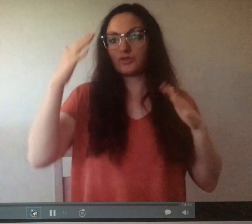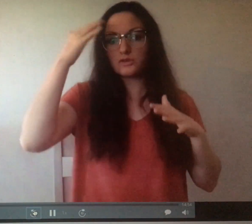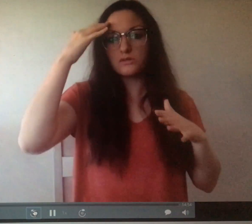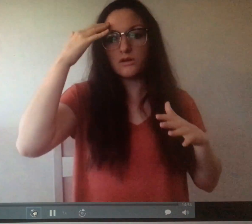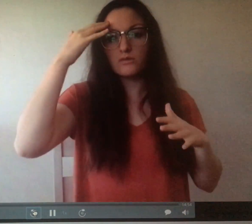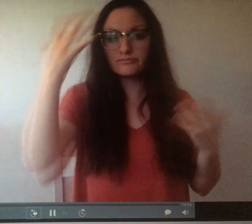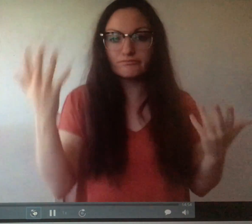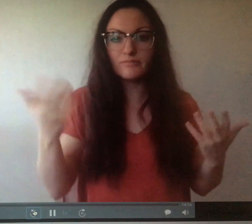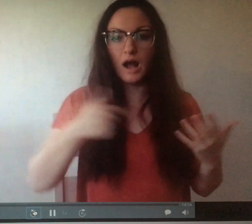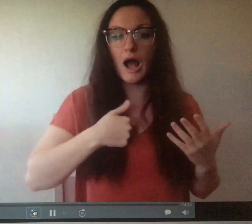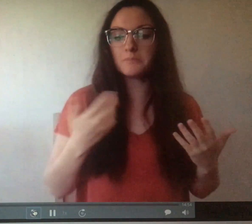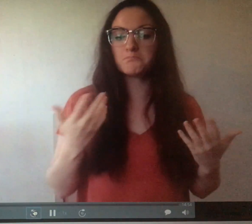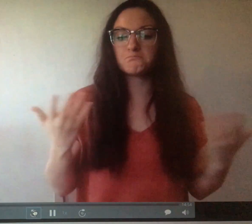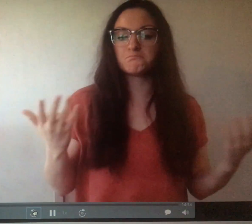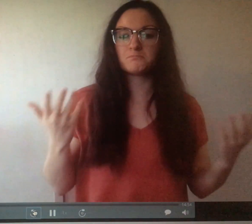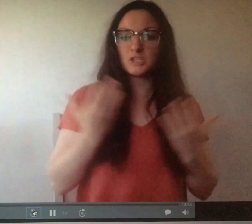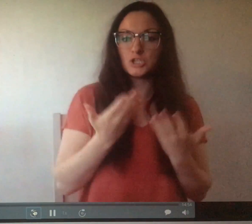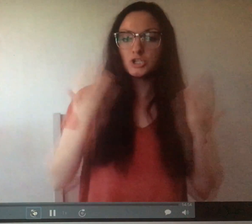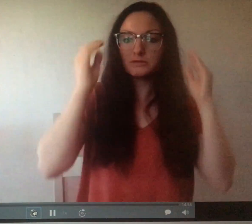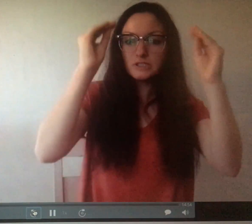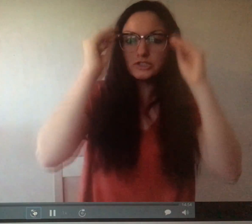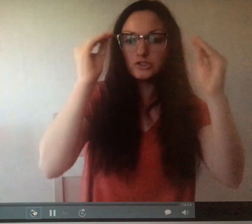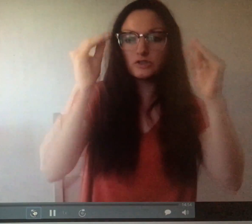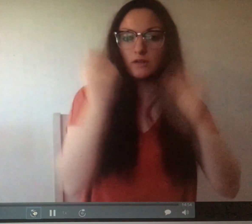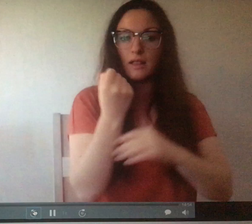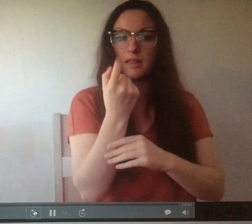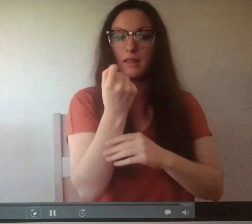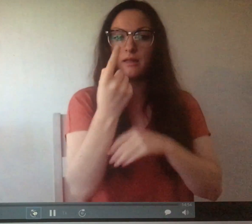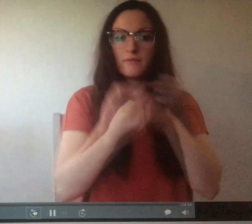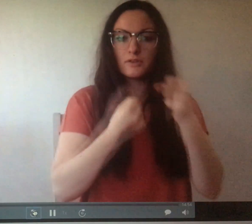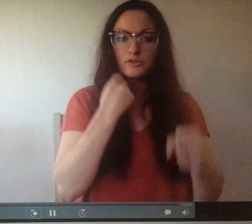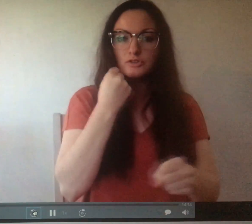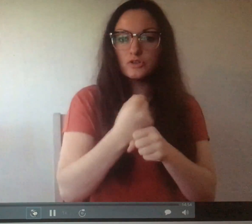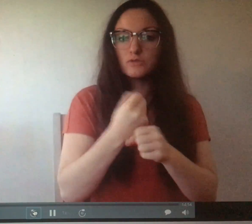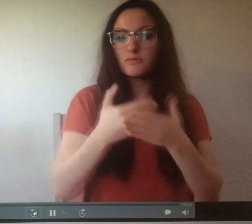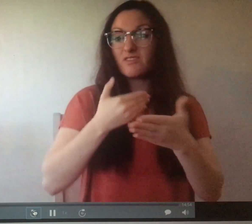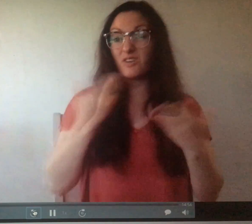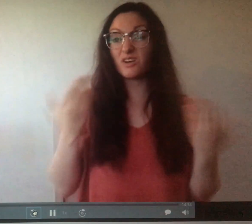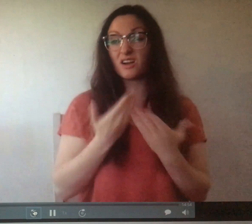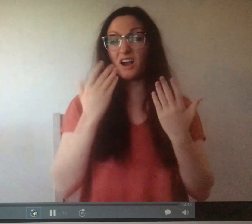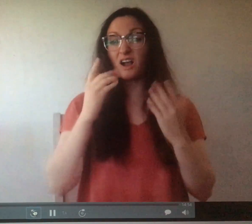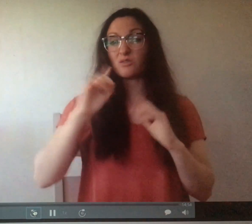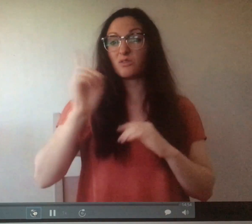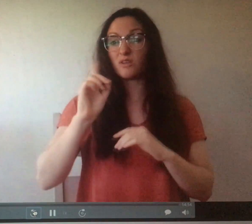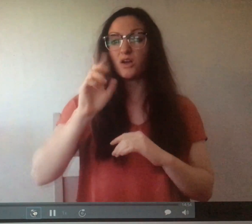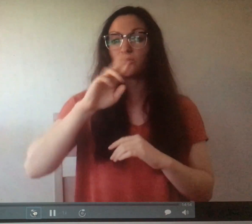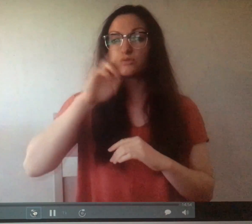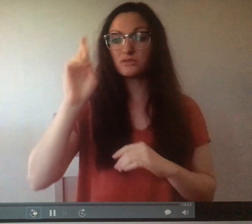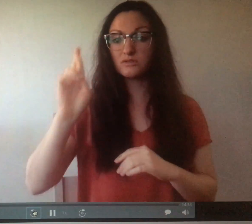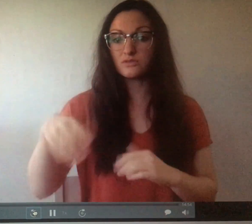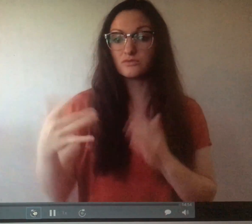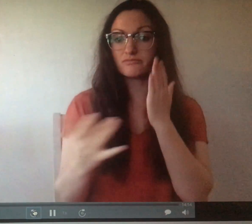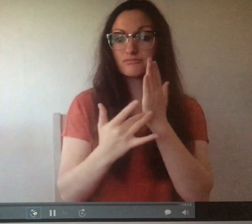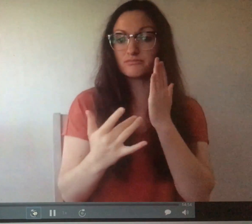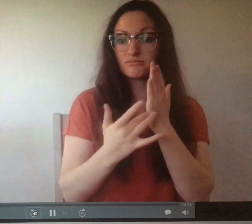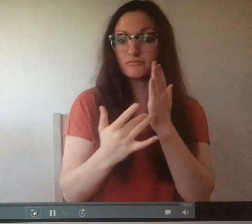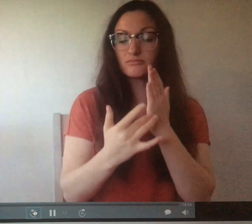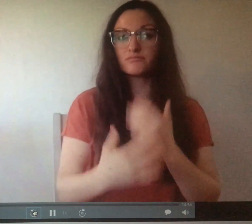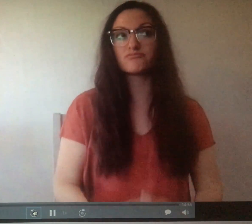years. I spent 10 years before I came here at the Rochester Institute of Technology. So I've been doing this for the